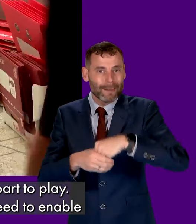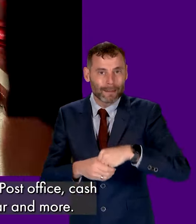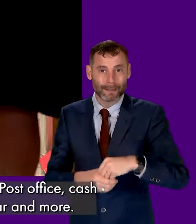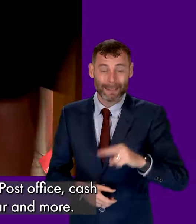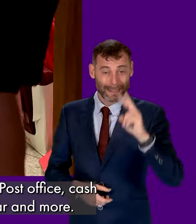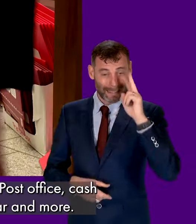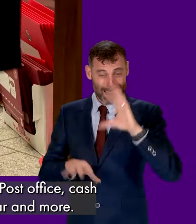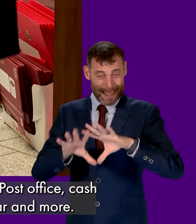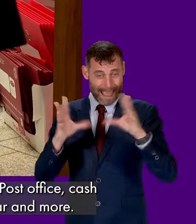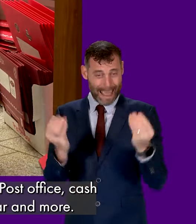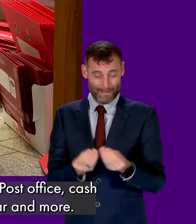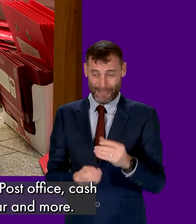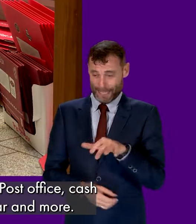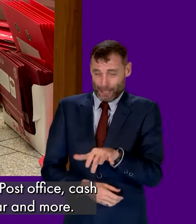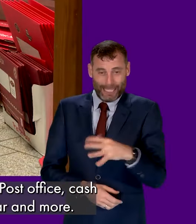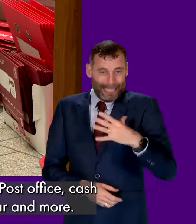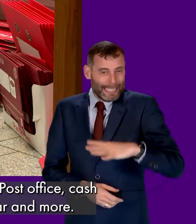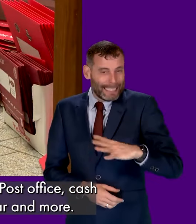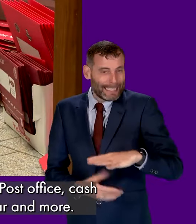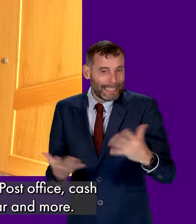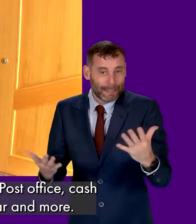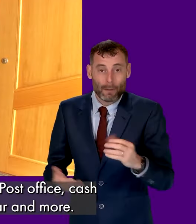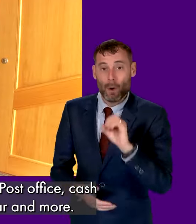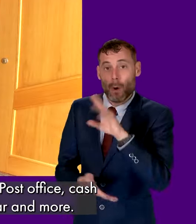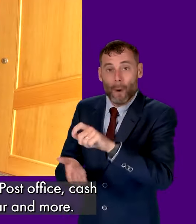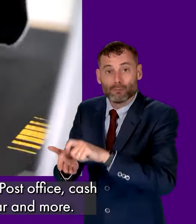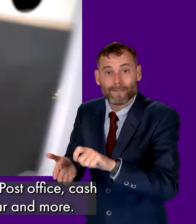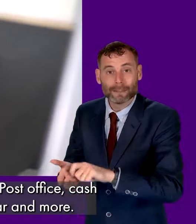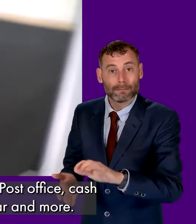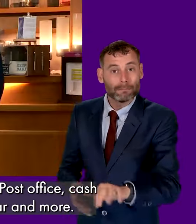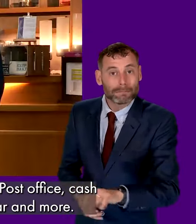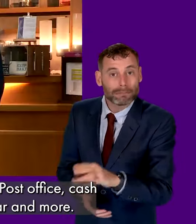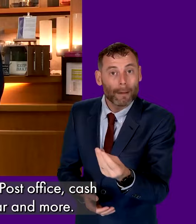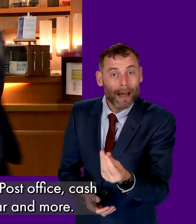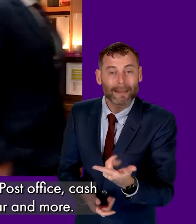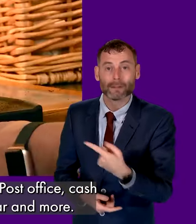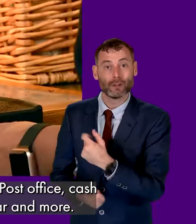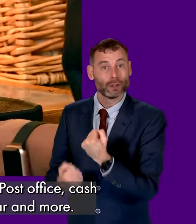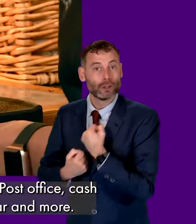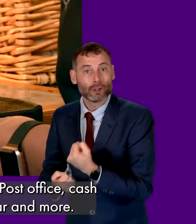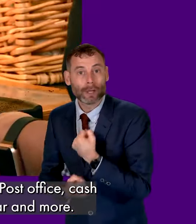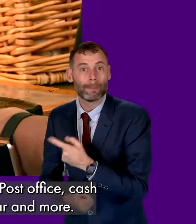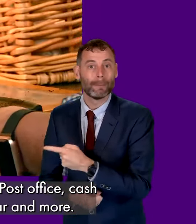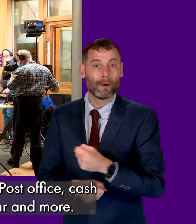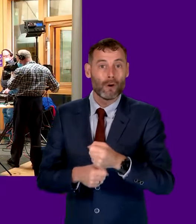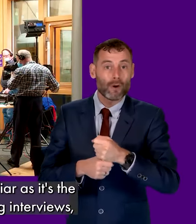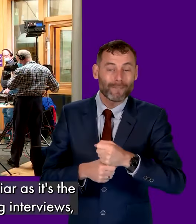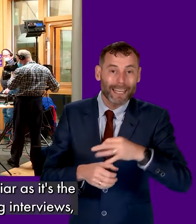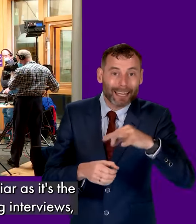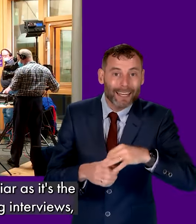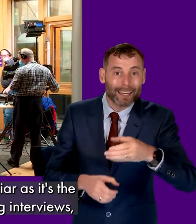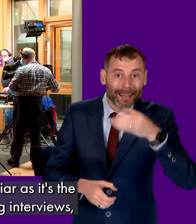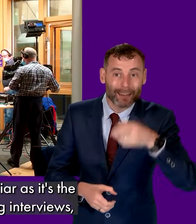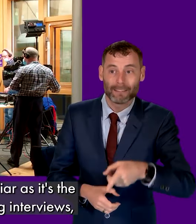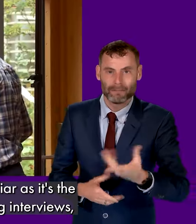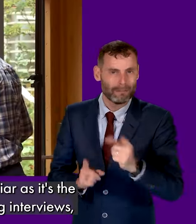to enable our work within the building. Post office, cash machine, gym, coffee bar, and more. This